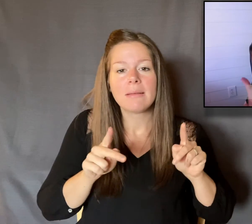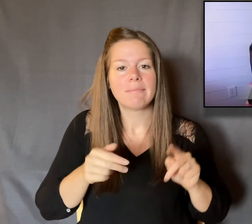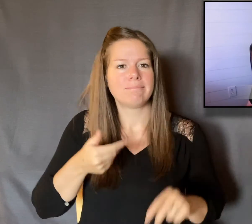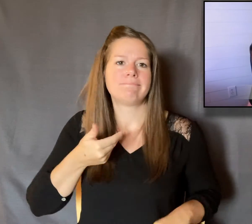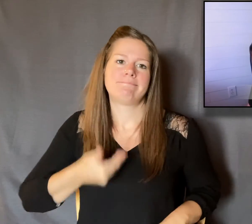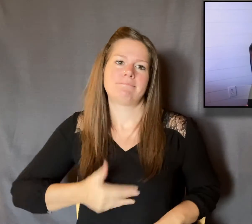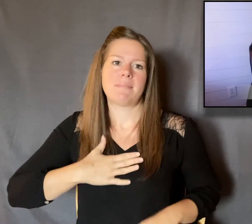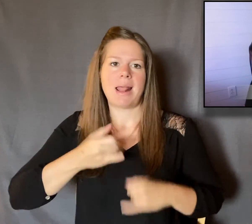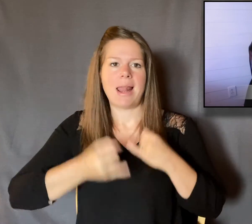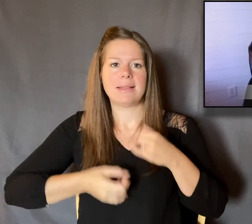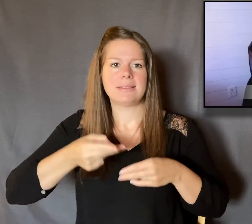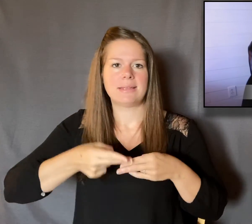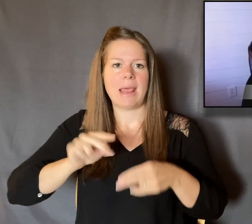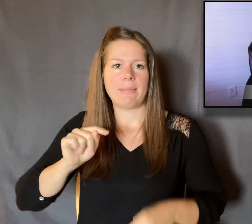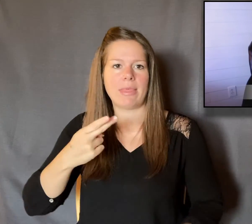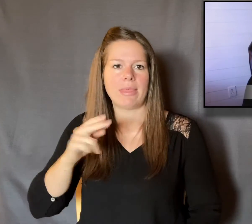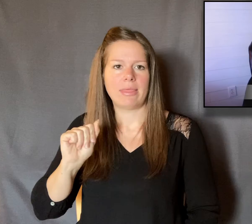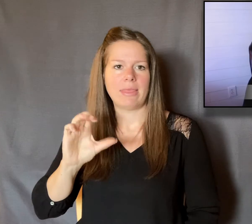a Thakra.